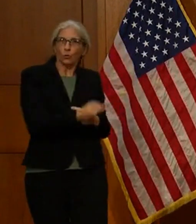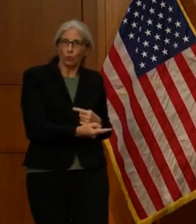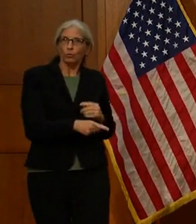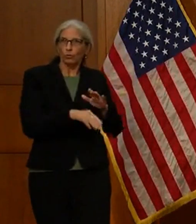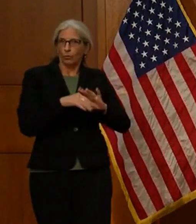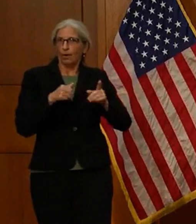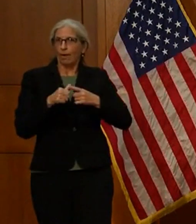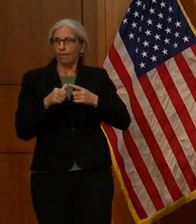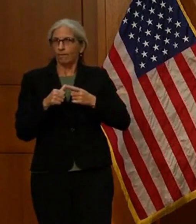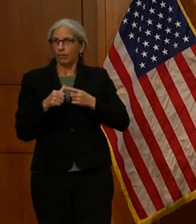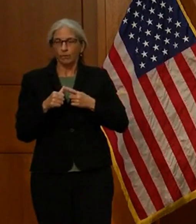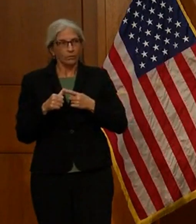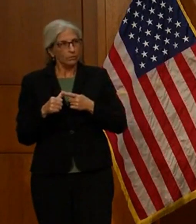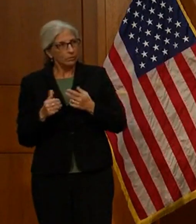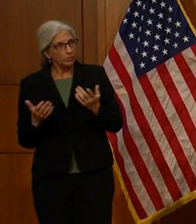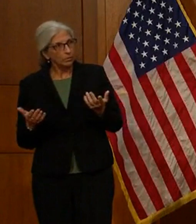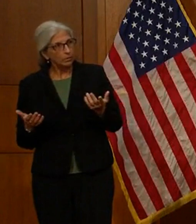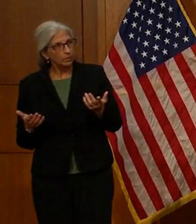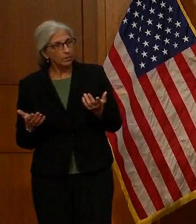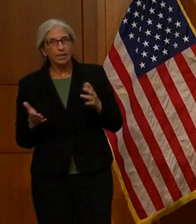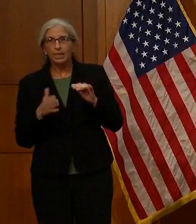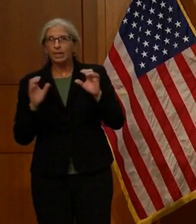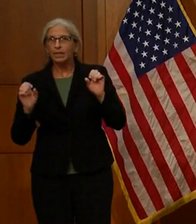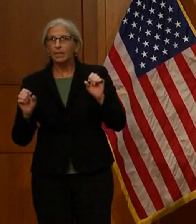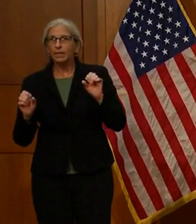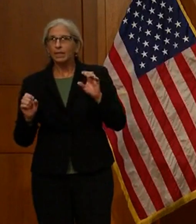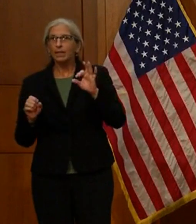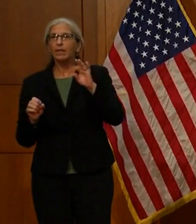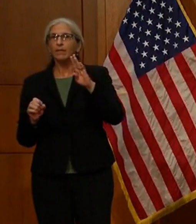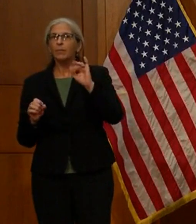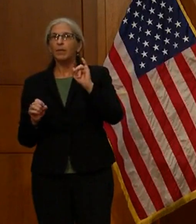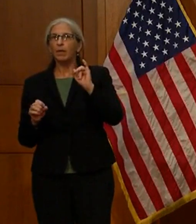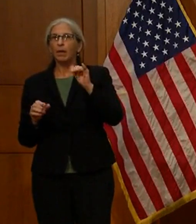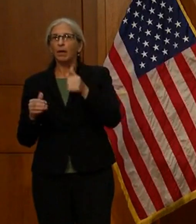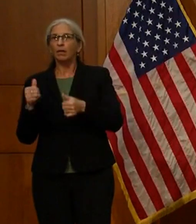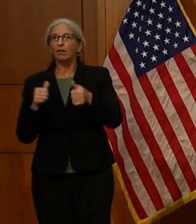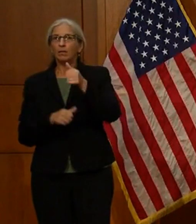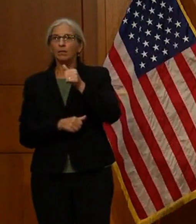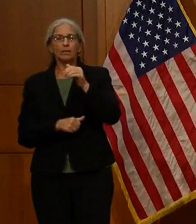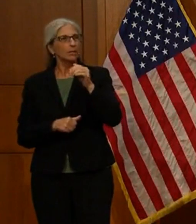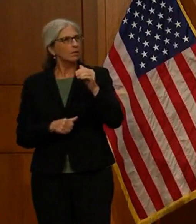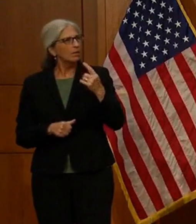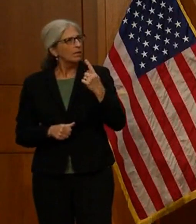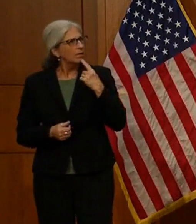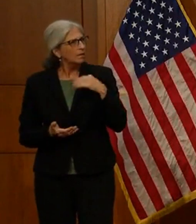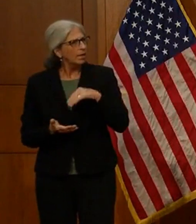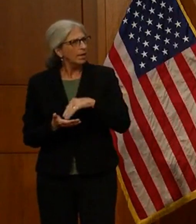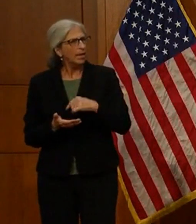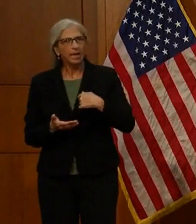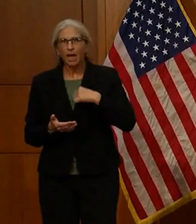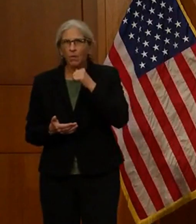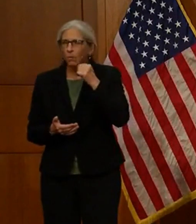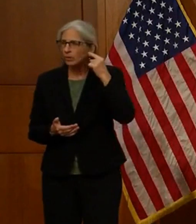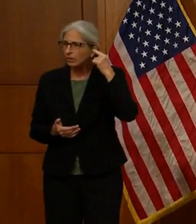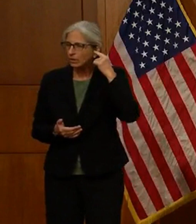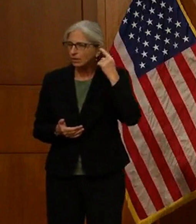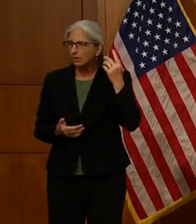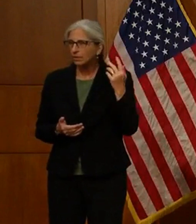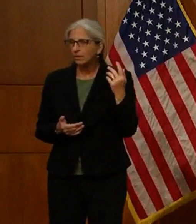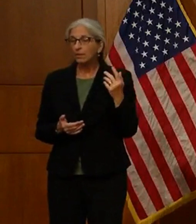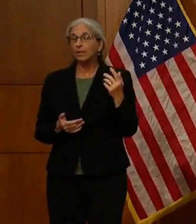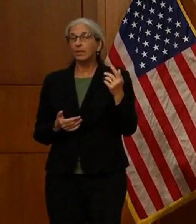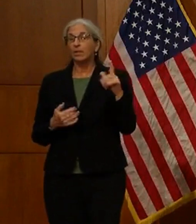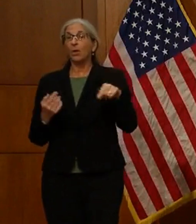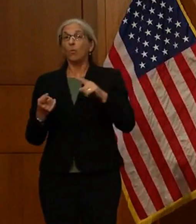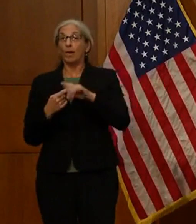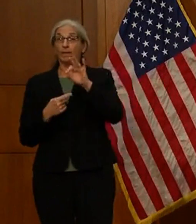threat to the administration. Can you talk about why that was? I'm sorry, repeat, I wasn't notified when? When